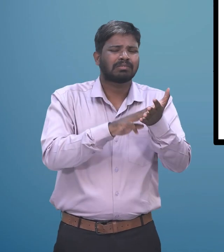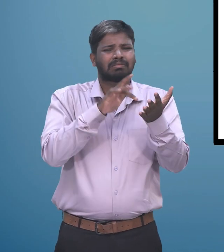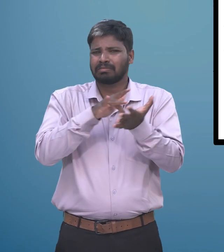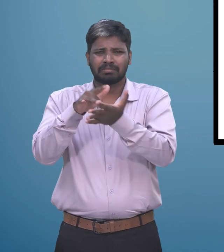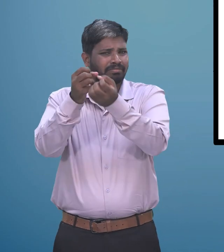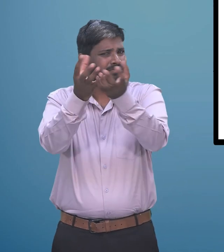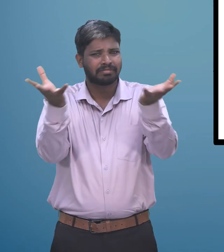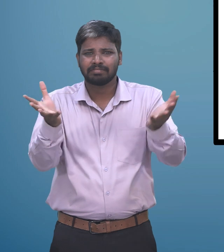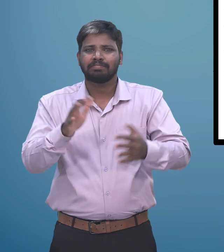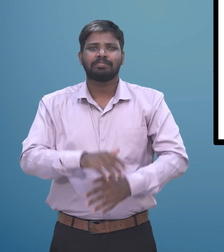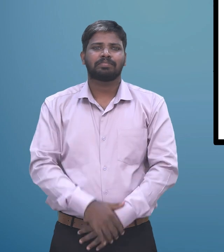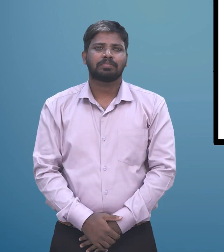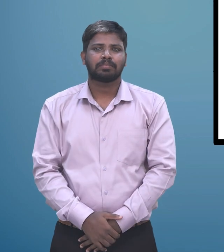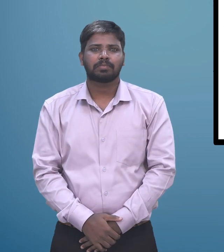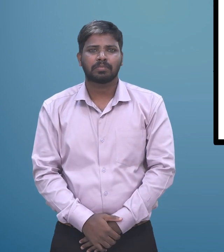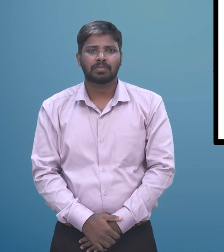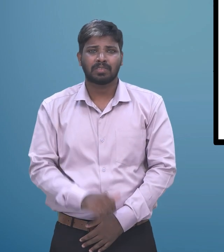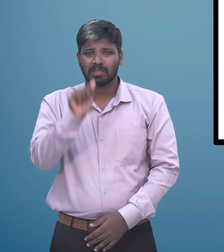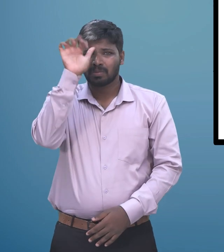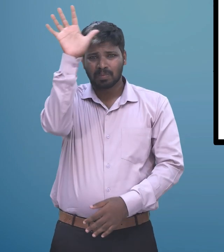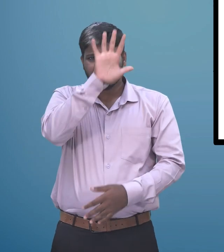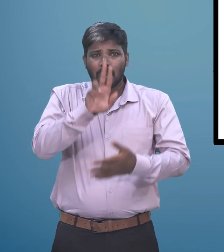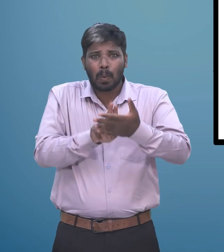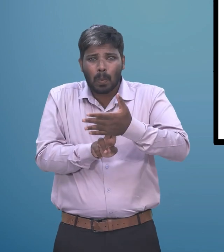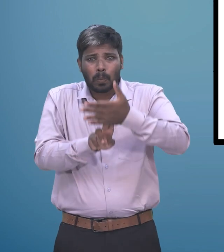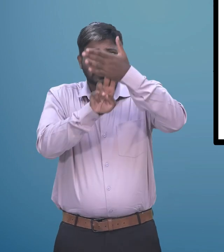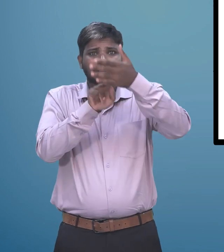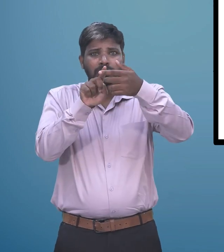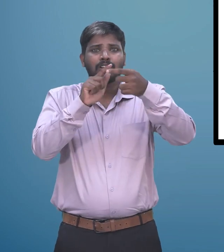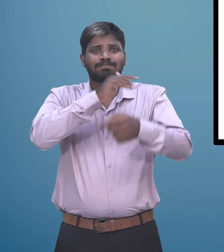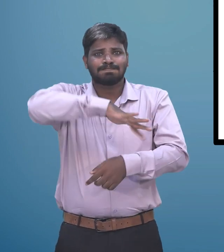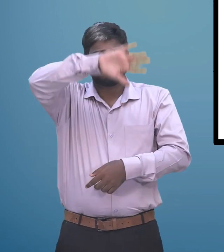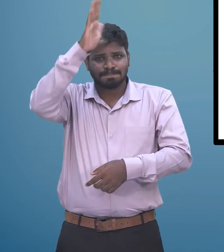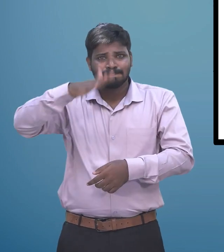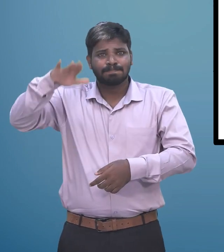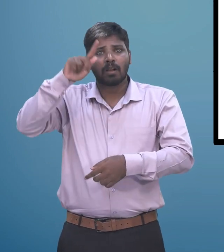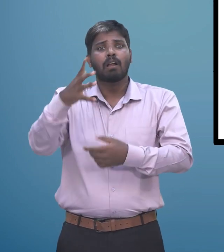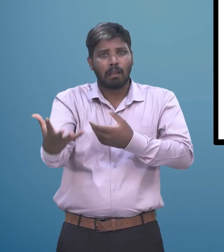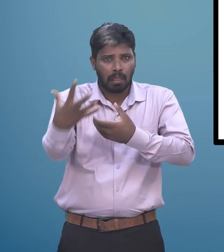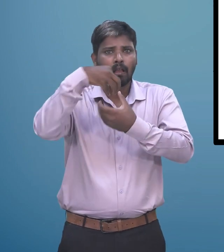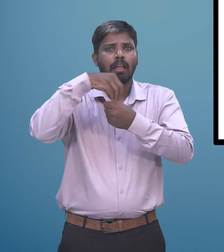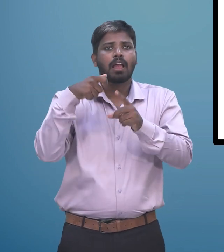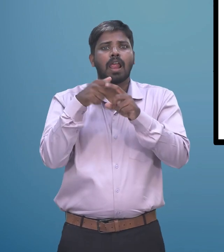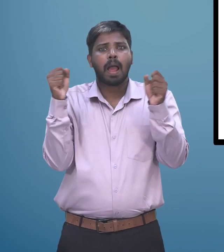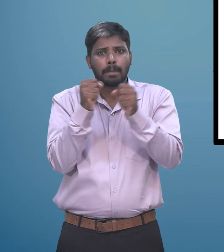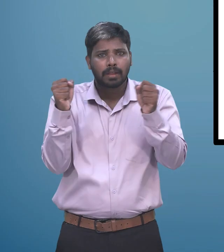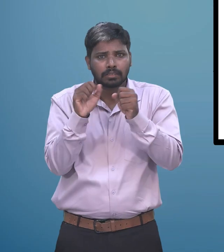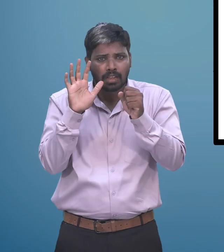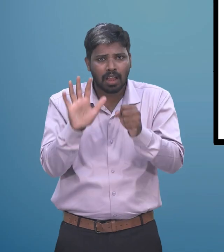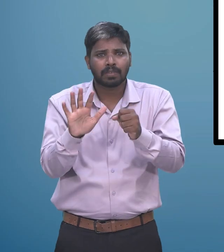the Mundas, and many more. Most tribes of India's northeast and Himalayan regions, including Kashmir, have